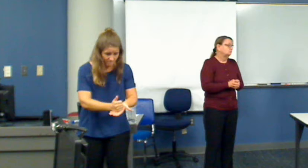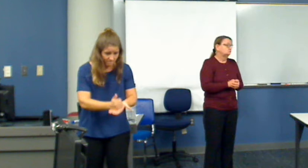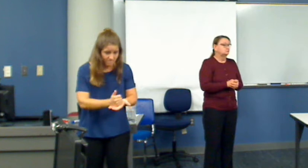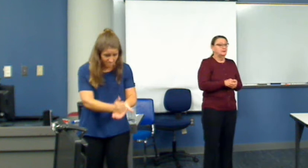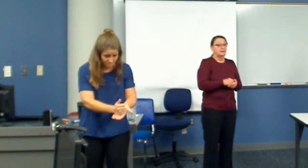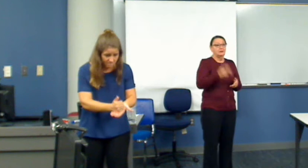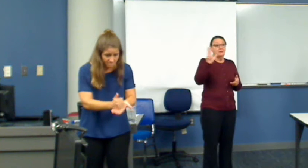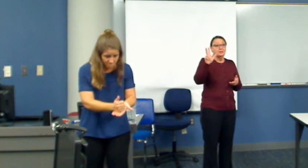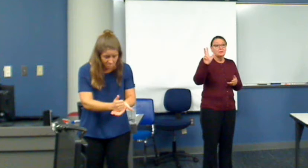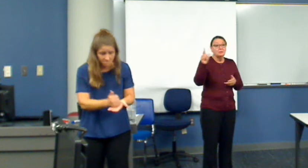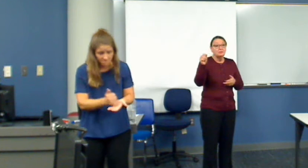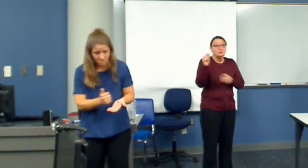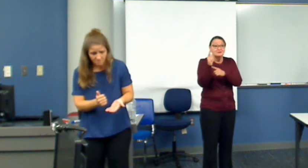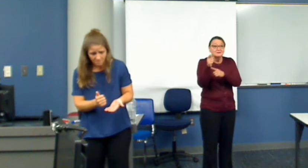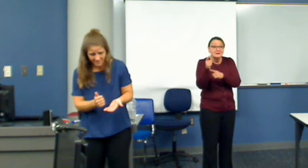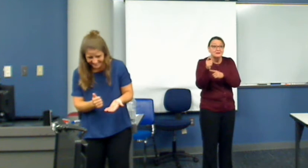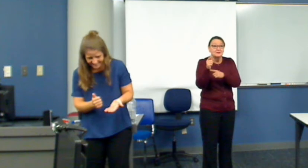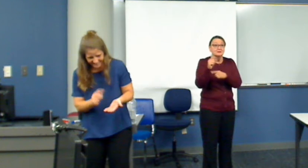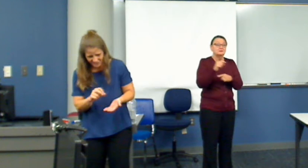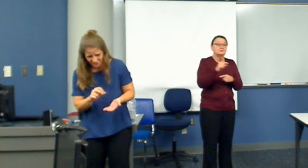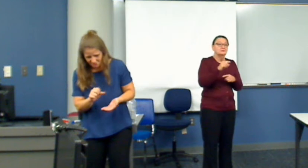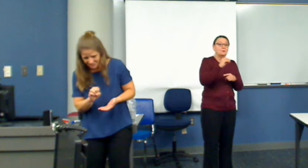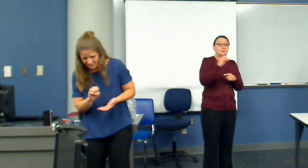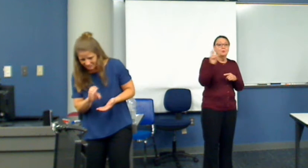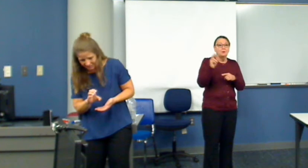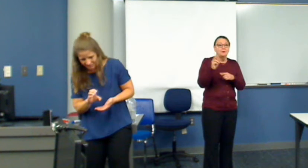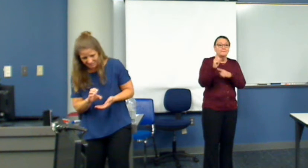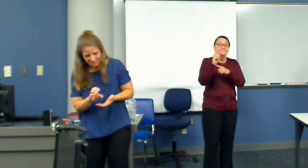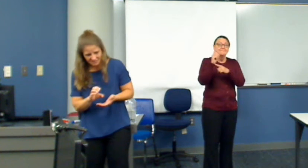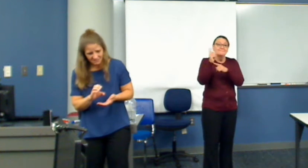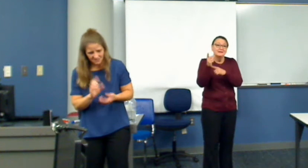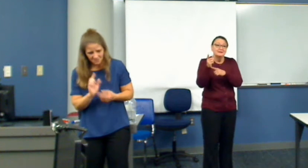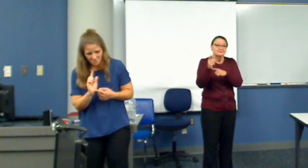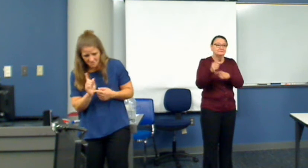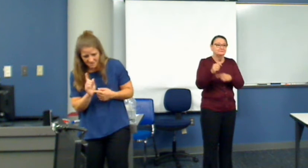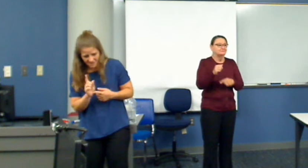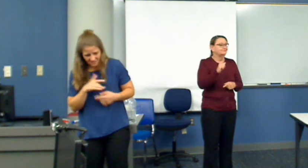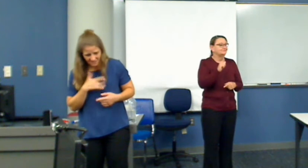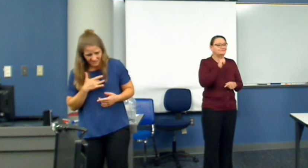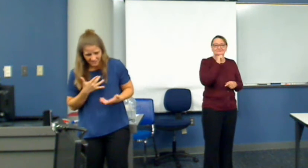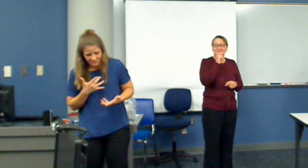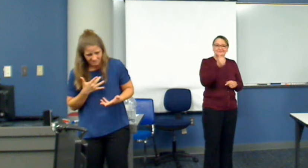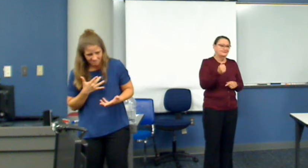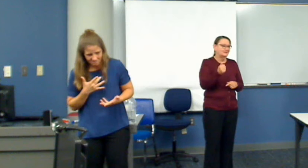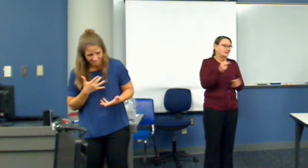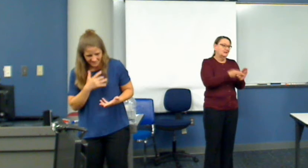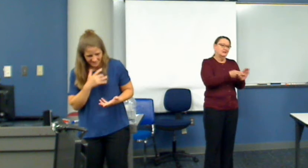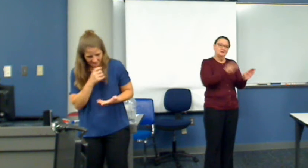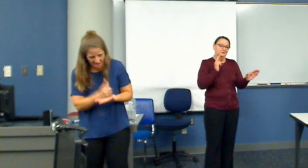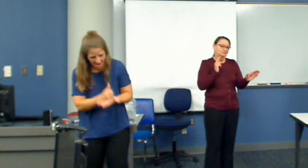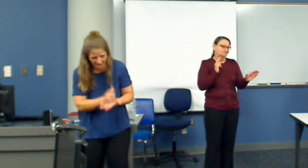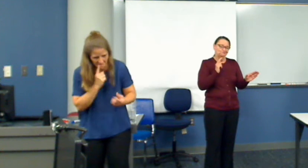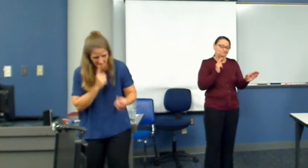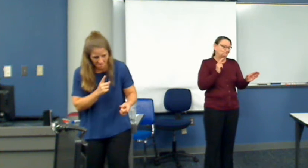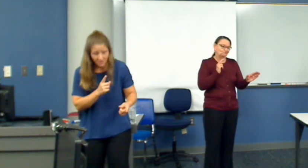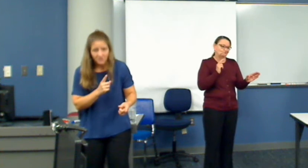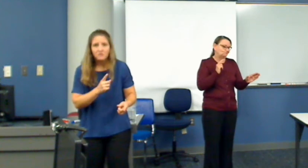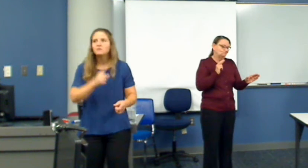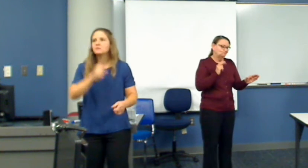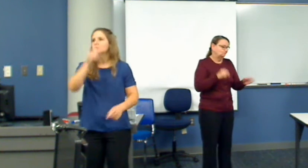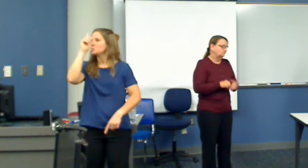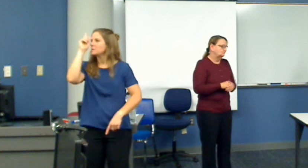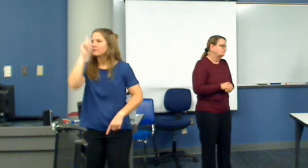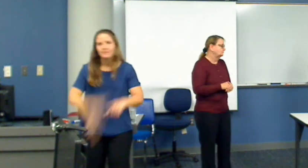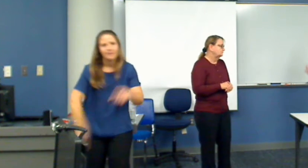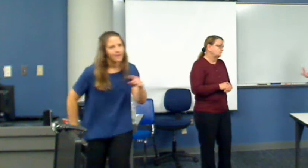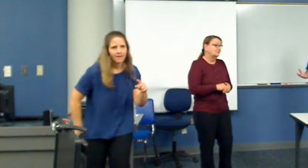30 seconds, a minute, you don't think you're helping or anything, you can't just quit and stop that. Once you kind of start doing something, giving